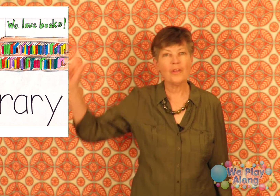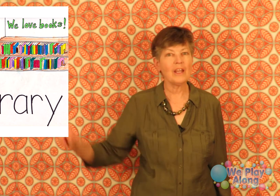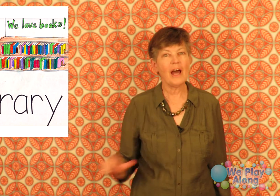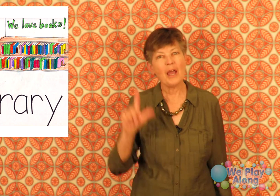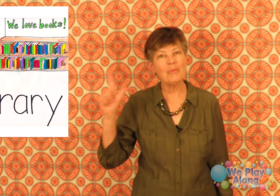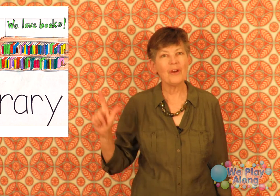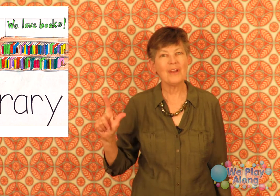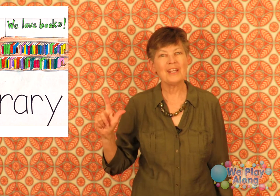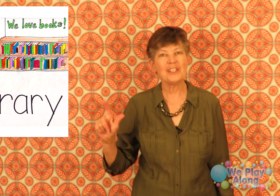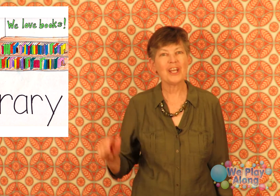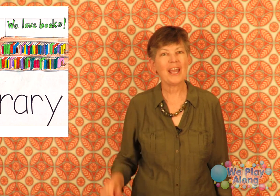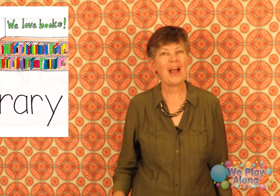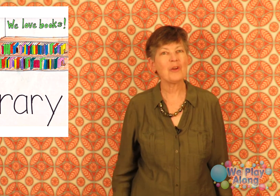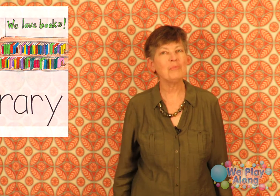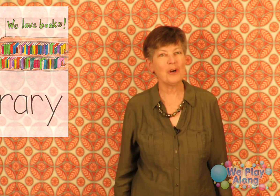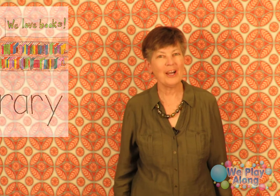the library and check out a book.